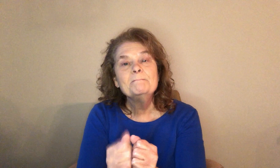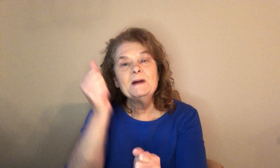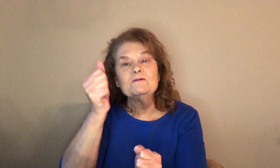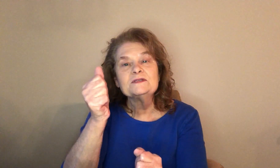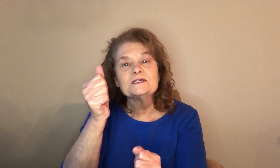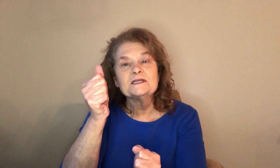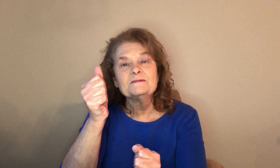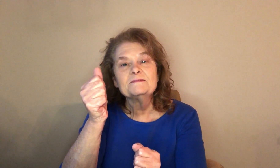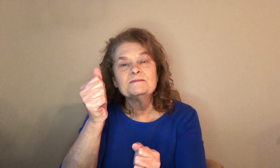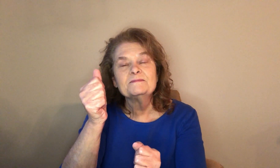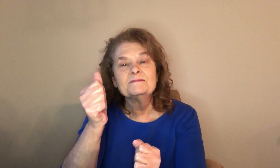Most.